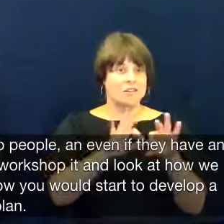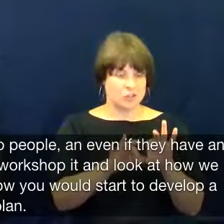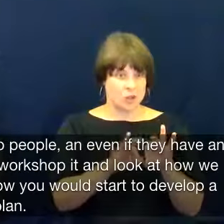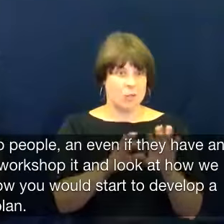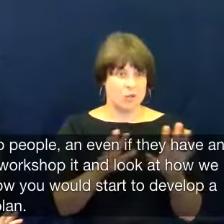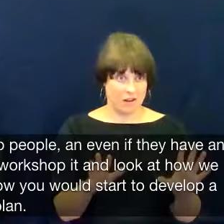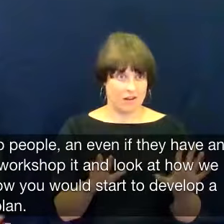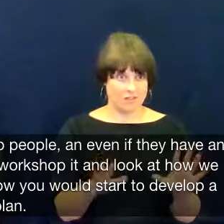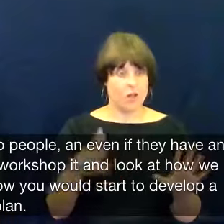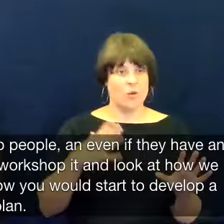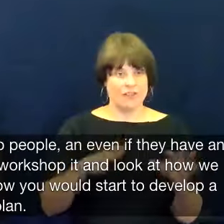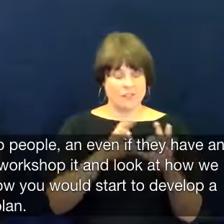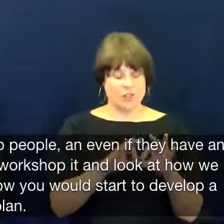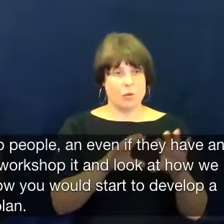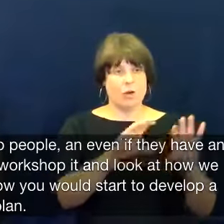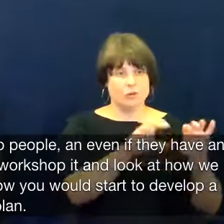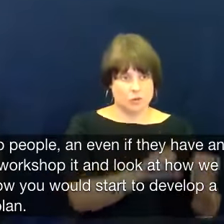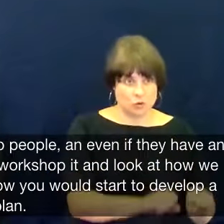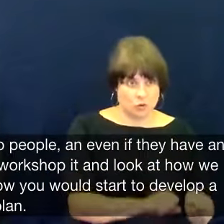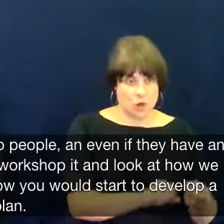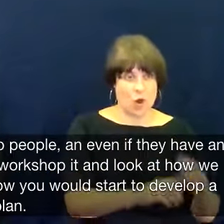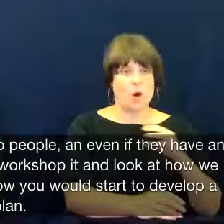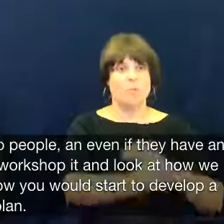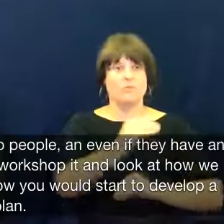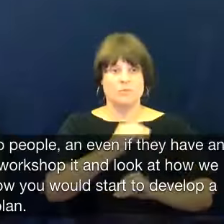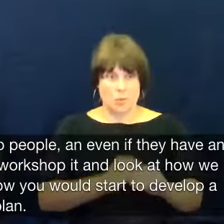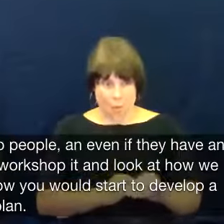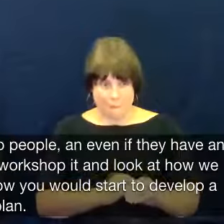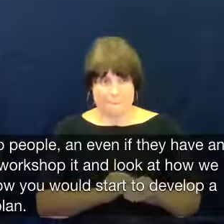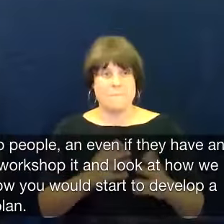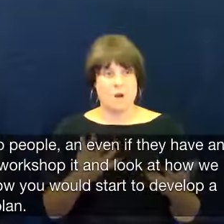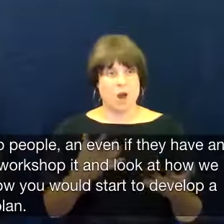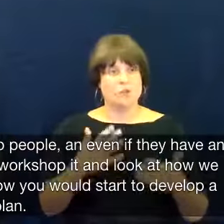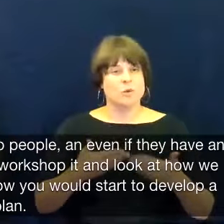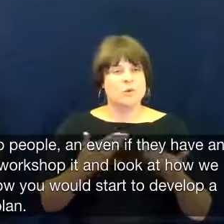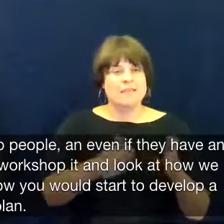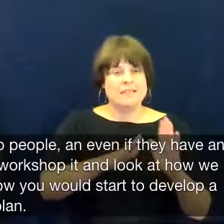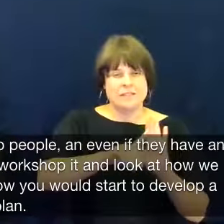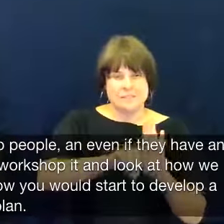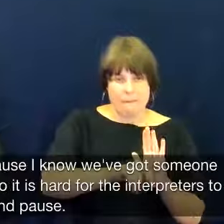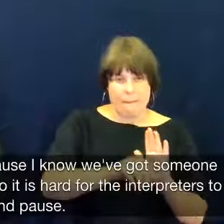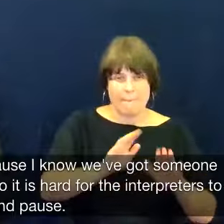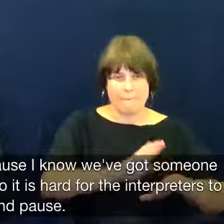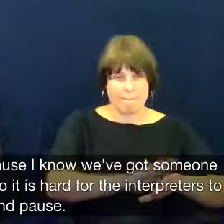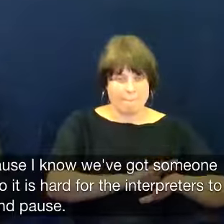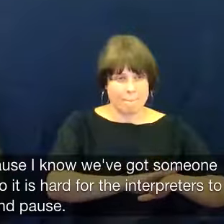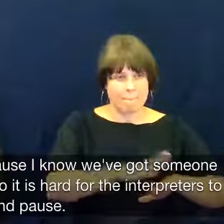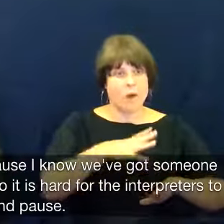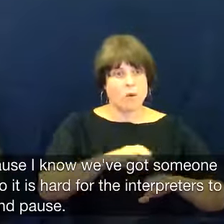stop and pause, and we just need to take a full pause so there's no other information. So perhaps I just want to